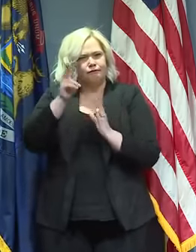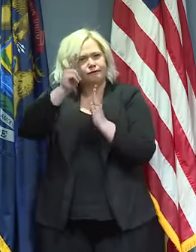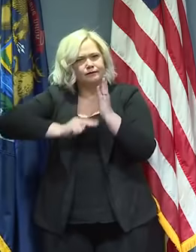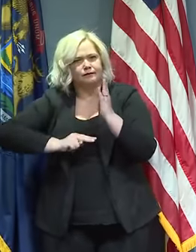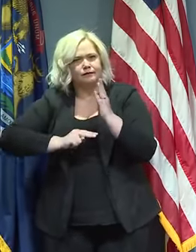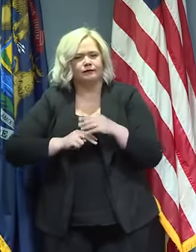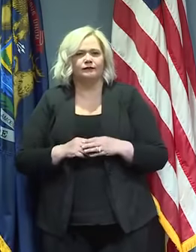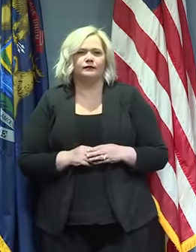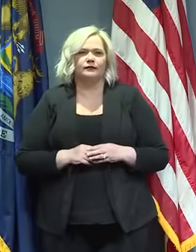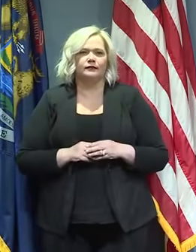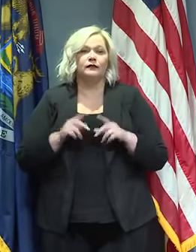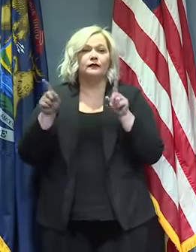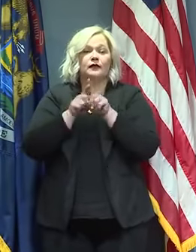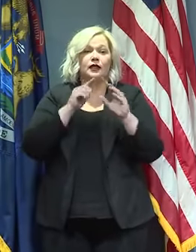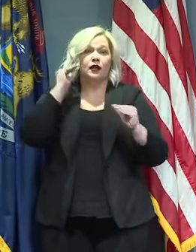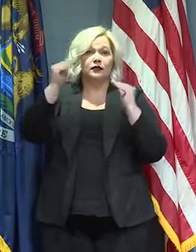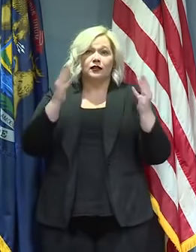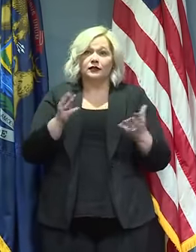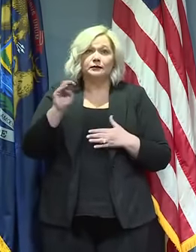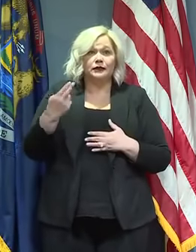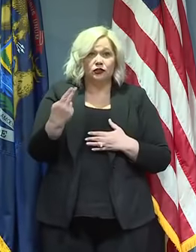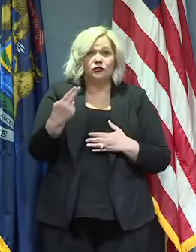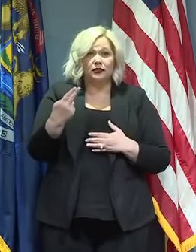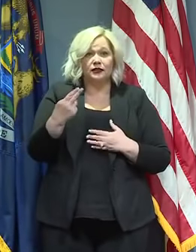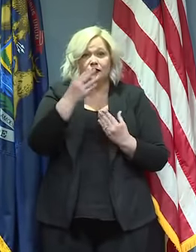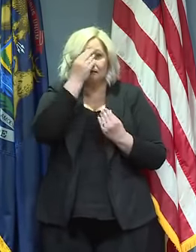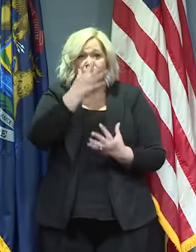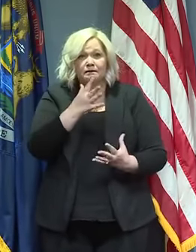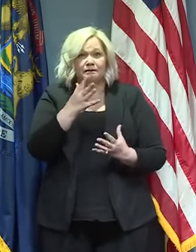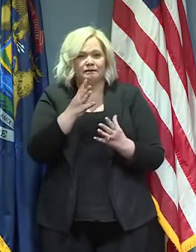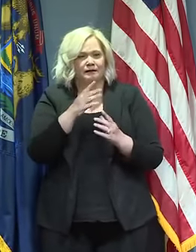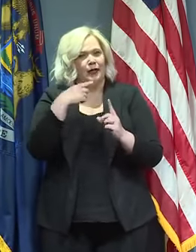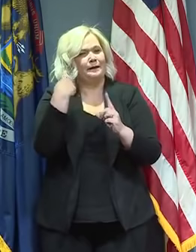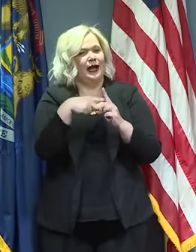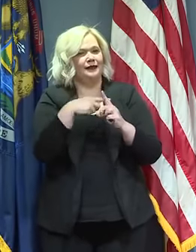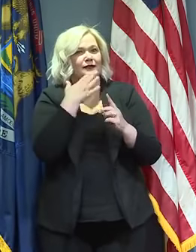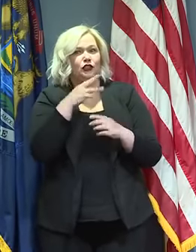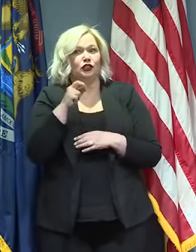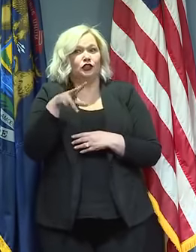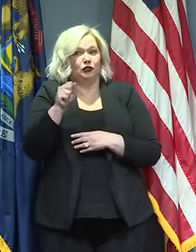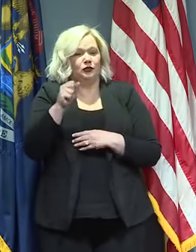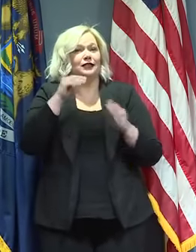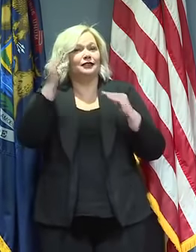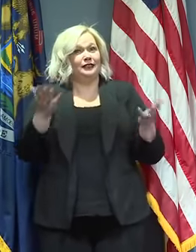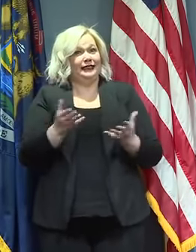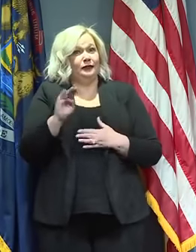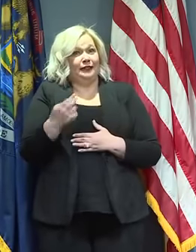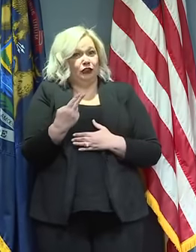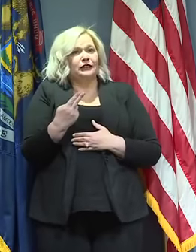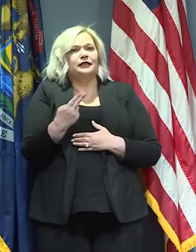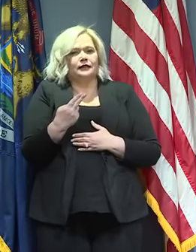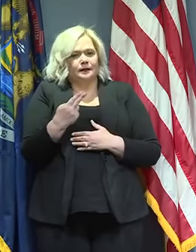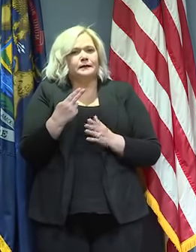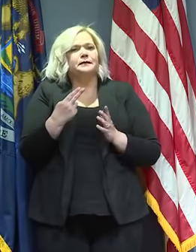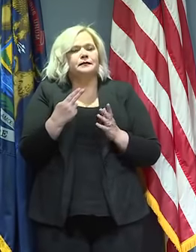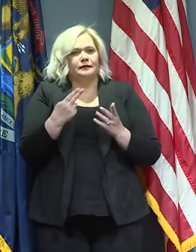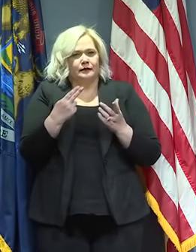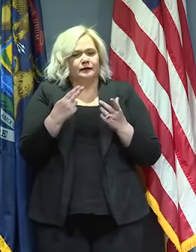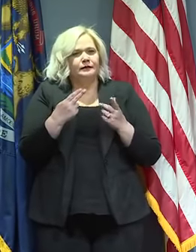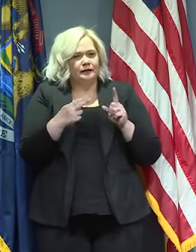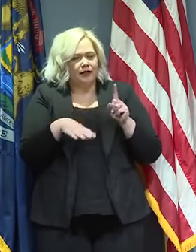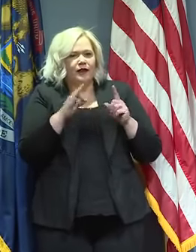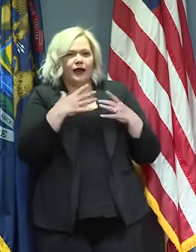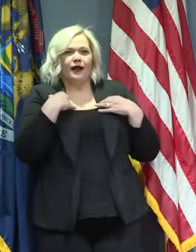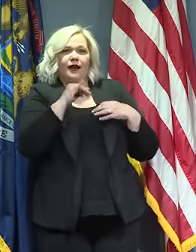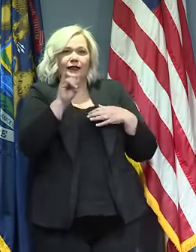Adults in Michigan, another note, something that I think is a positive sign, and adults in Michigan have continued to find health